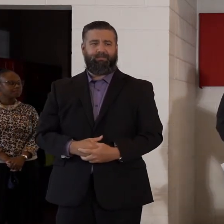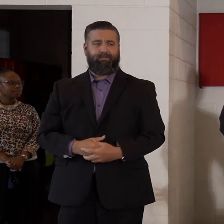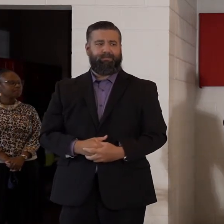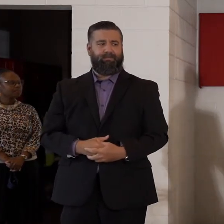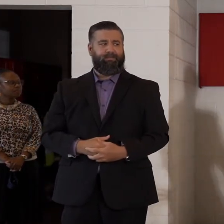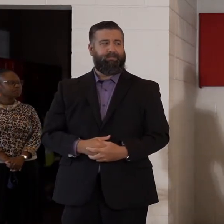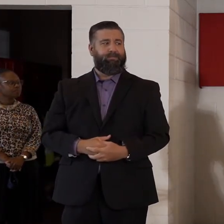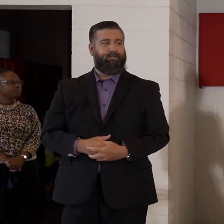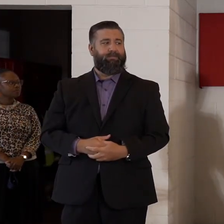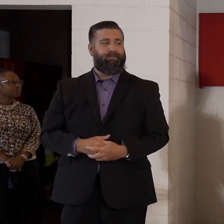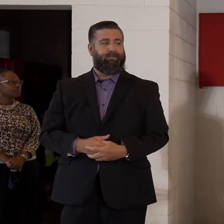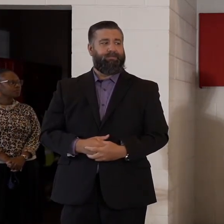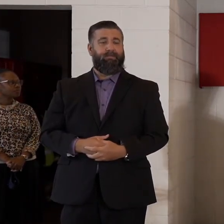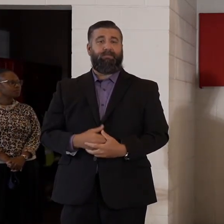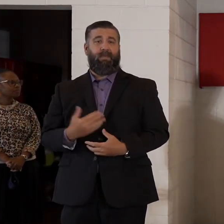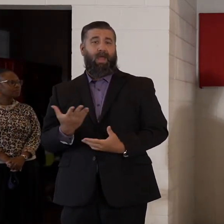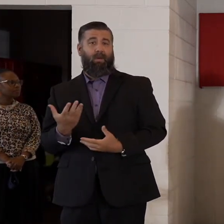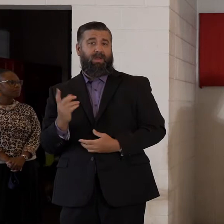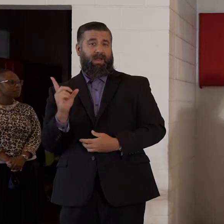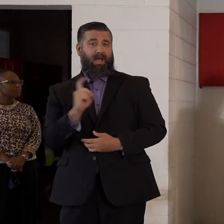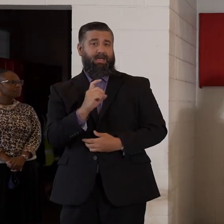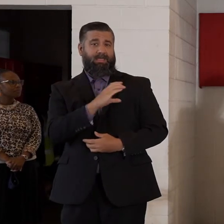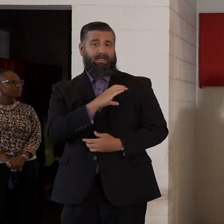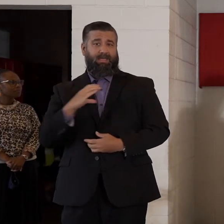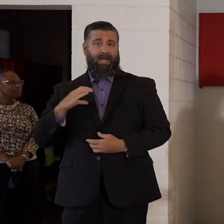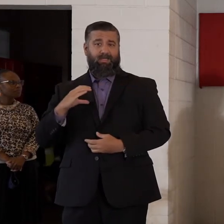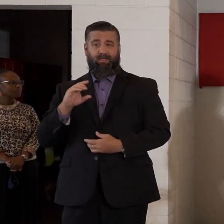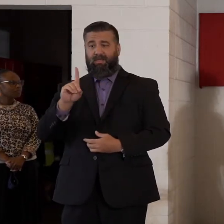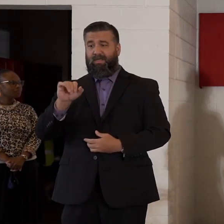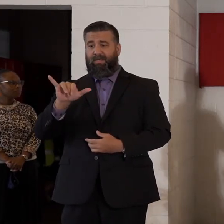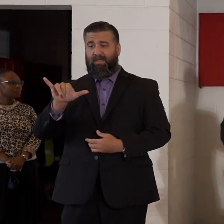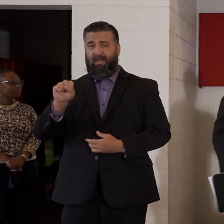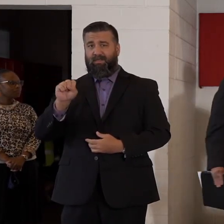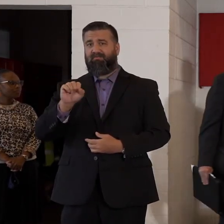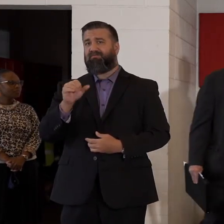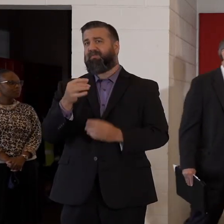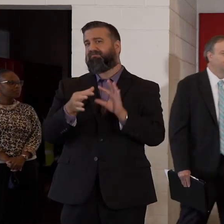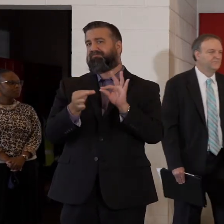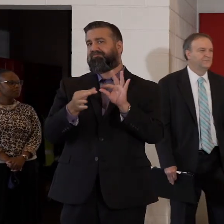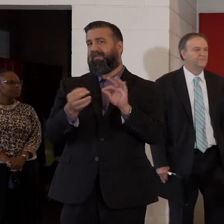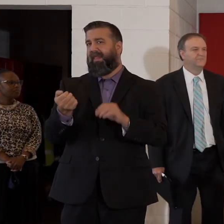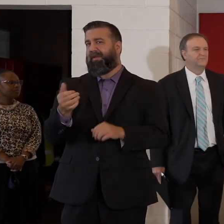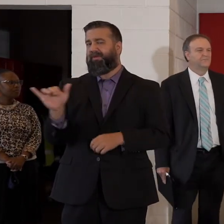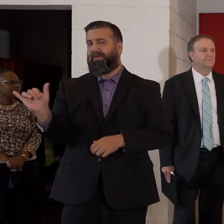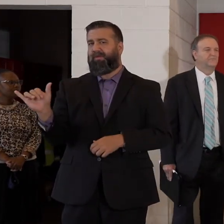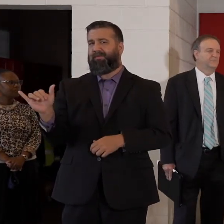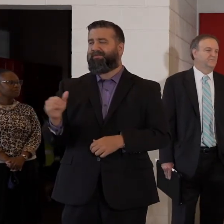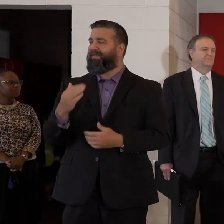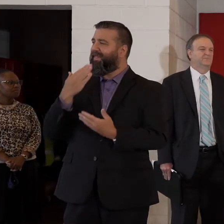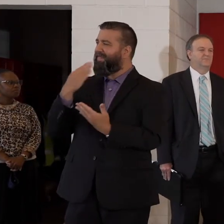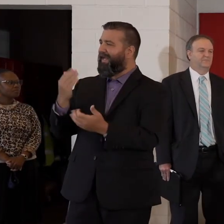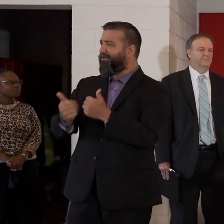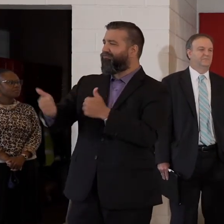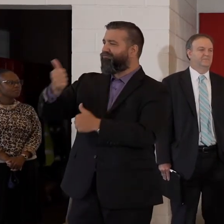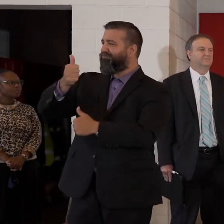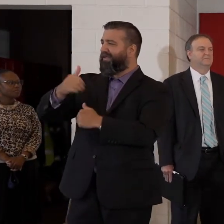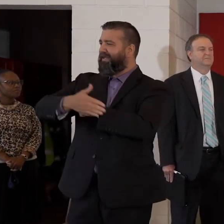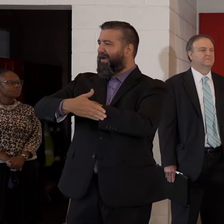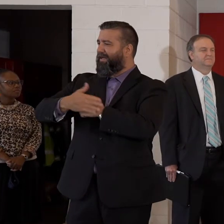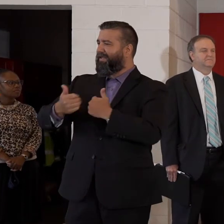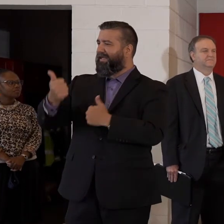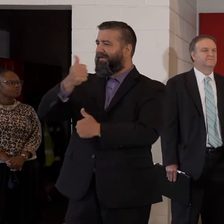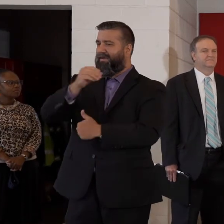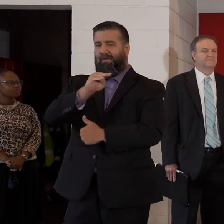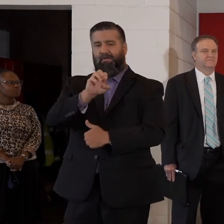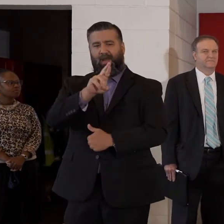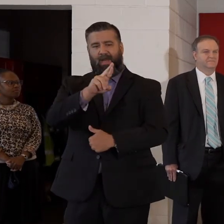I'd like to ask Council Chair Rita Days to say a few words as well. Thank you. Thank you, County Executive. Thank you, Mayor. Thank you,